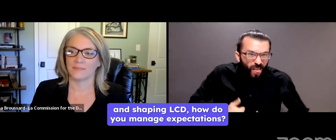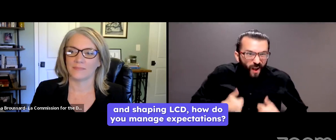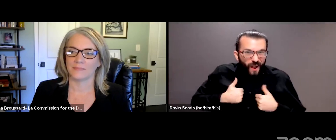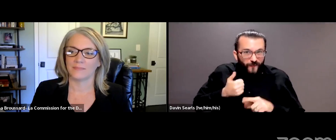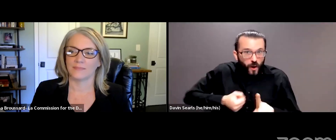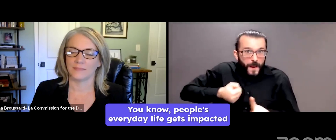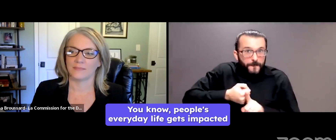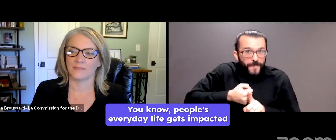expectations?